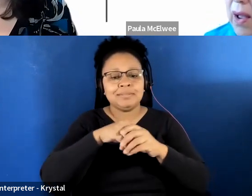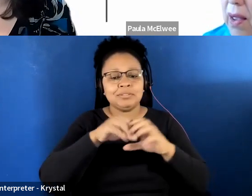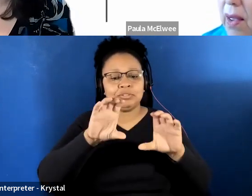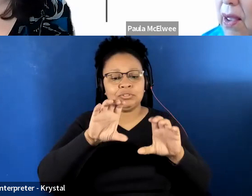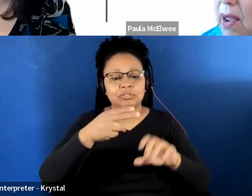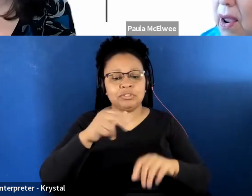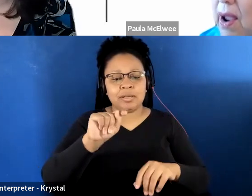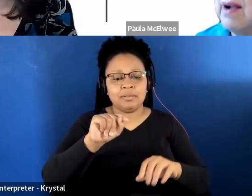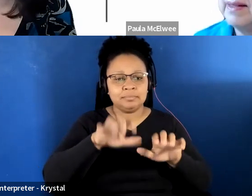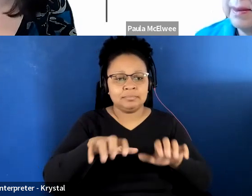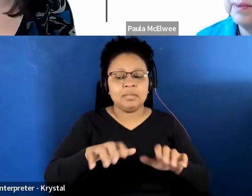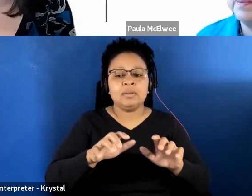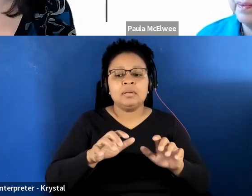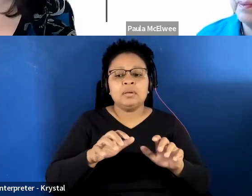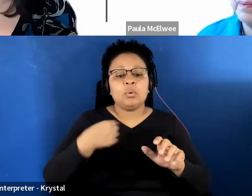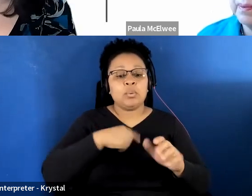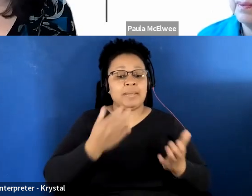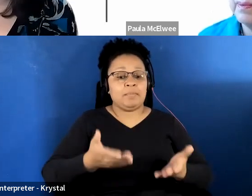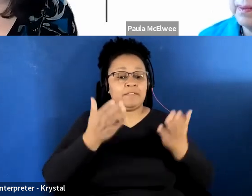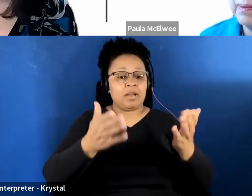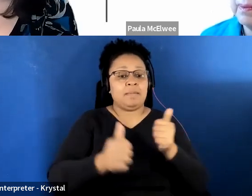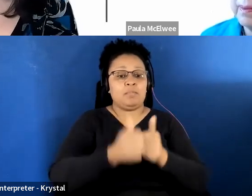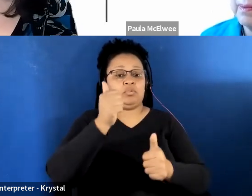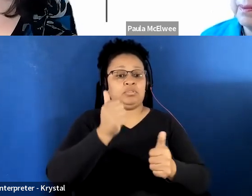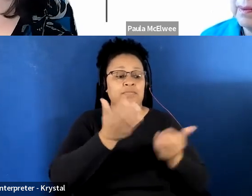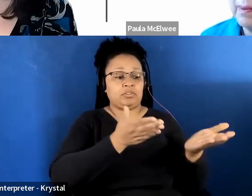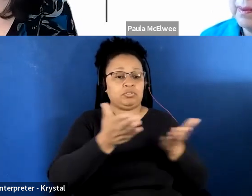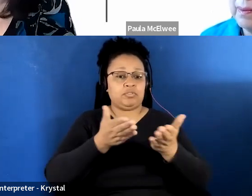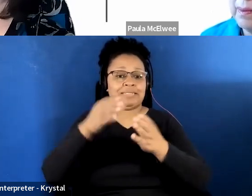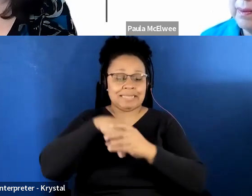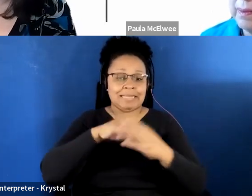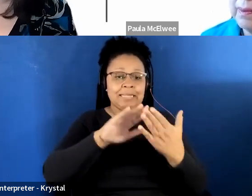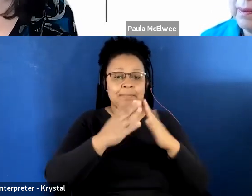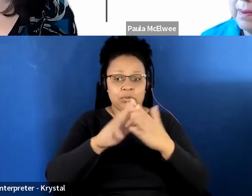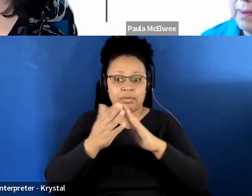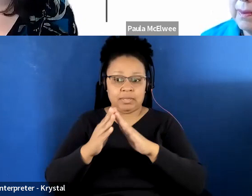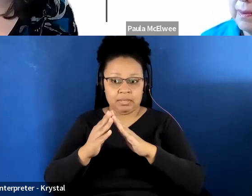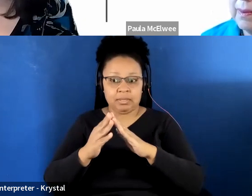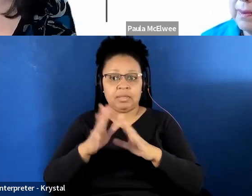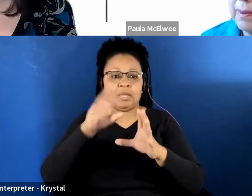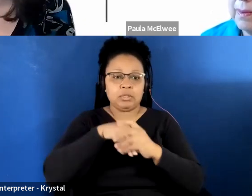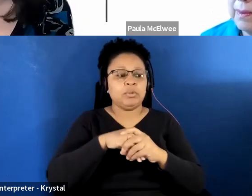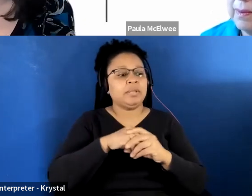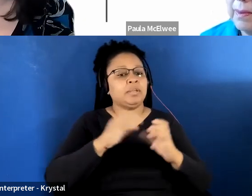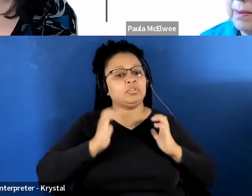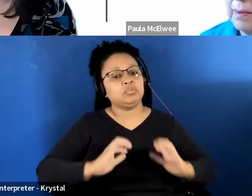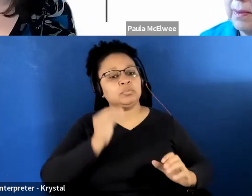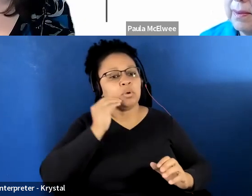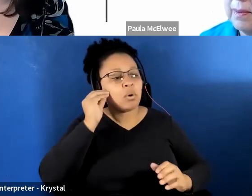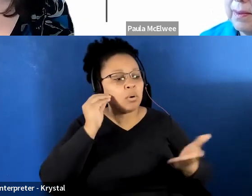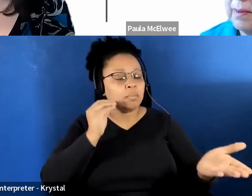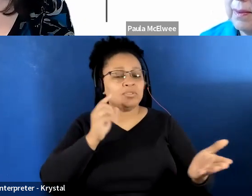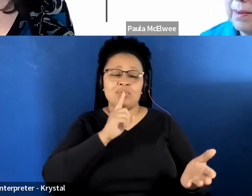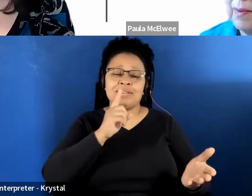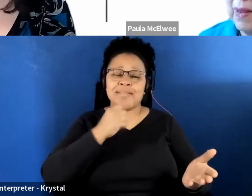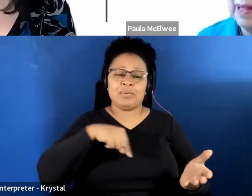said, we provide most of our services in the community, including in consumers' homes. So we rarely have people in our